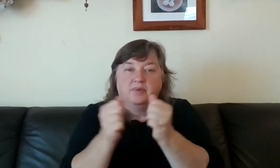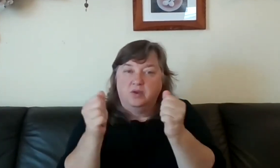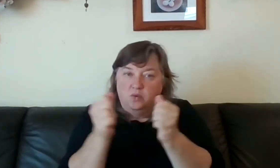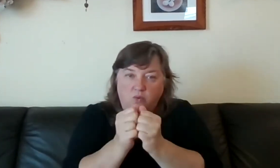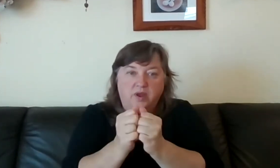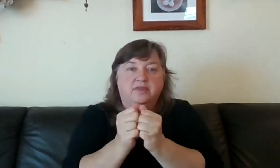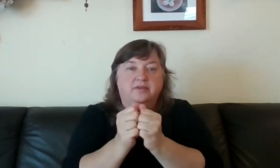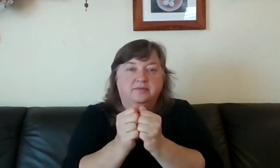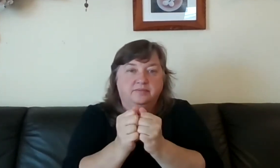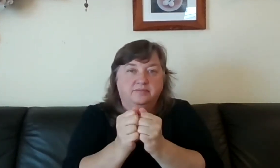With.